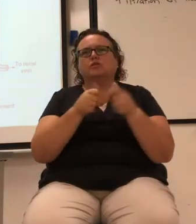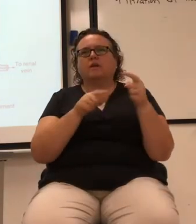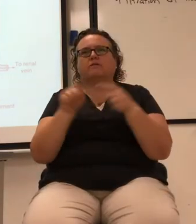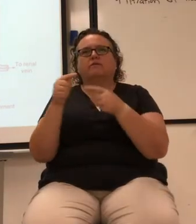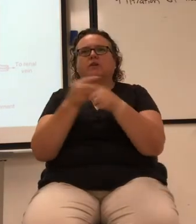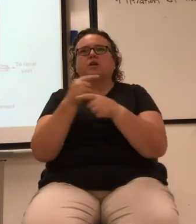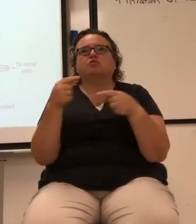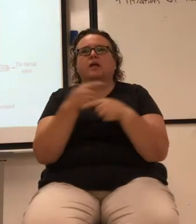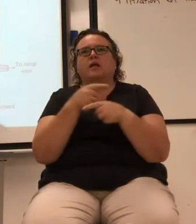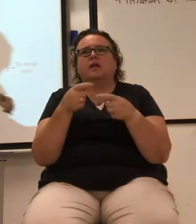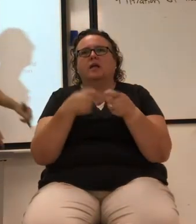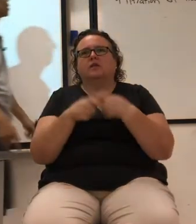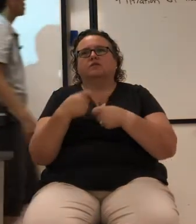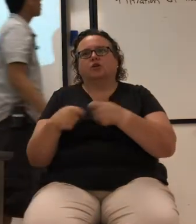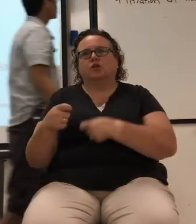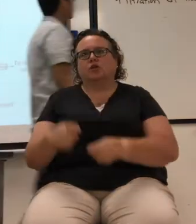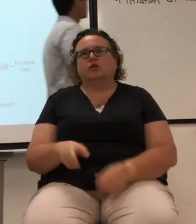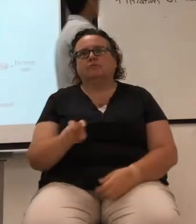transfer.